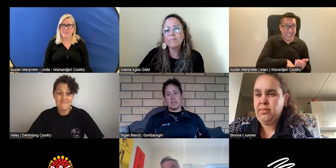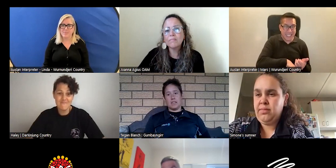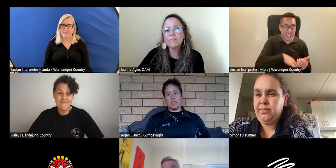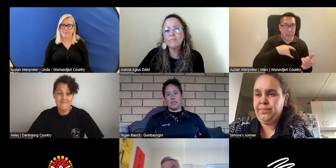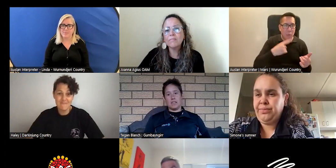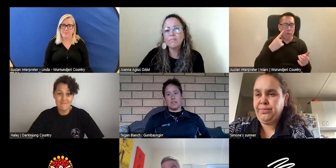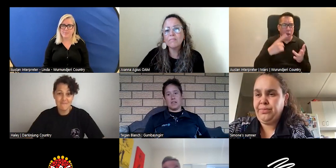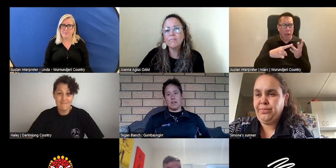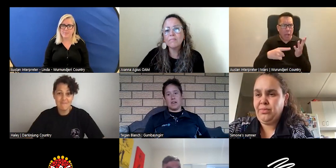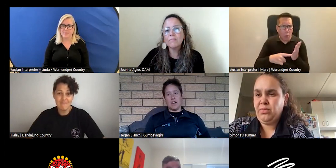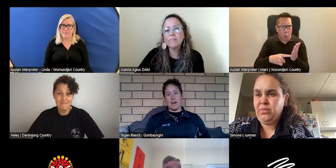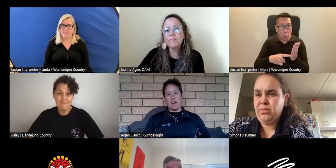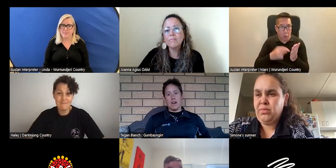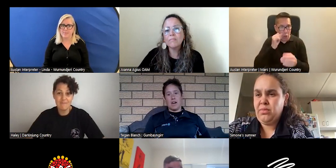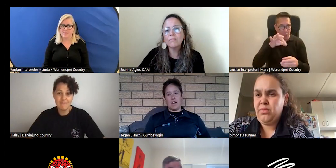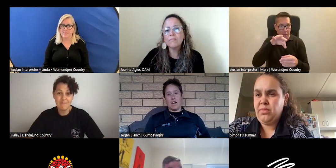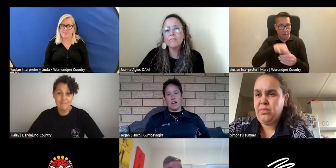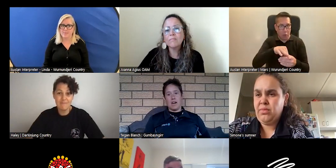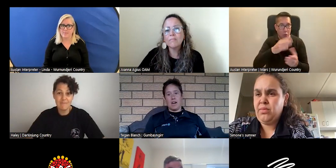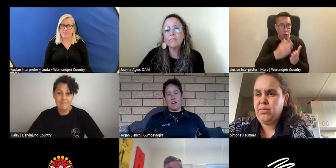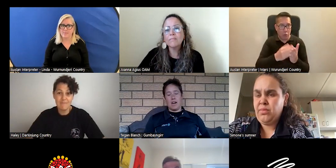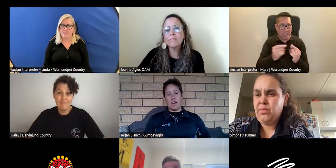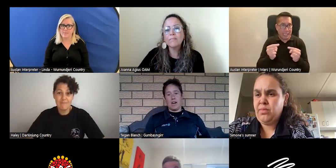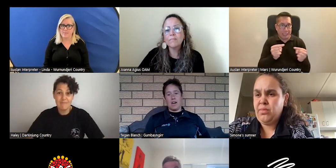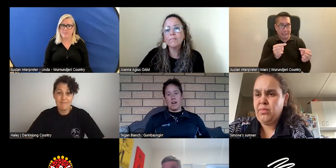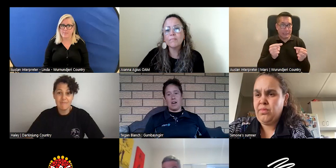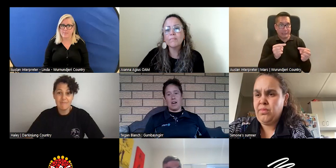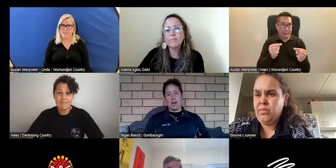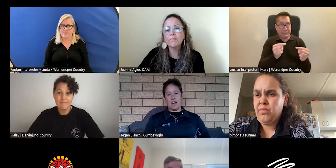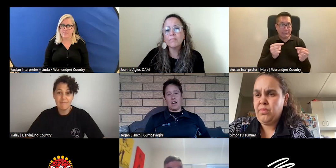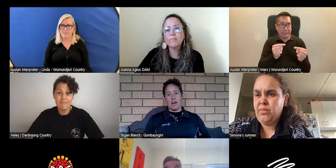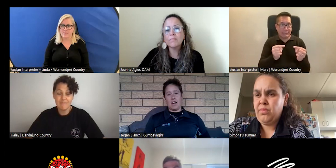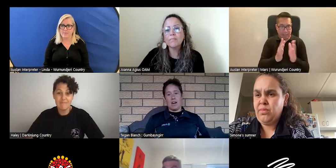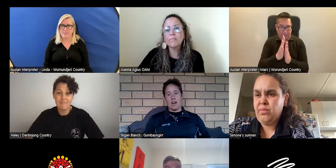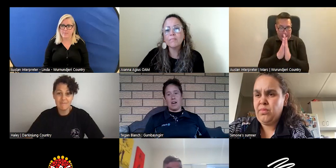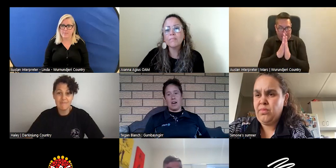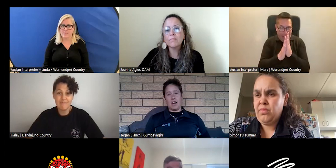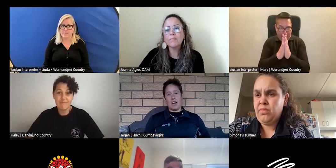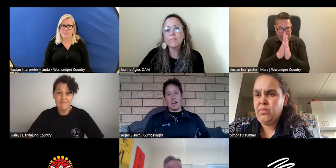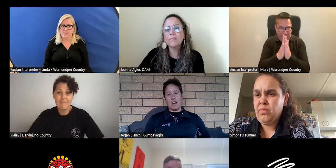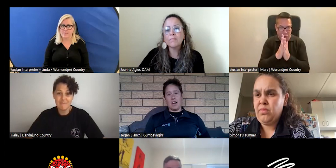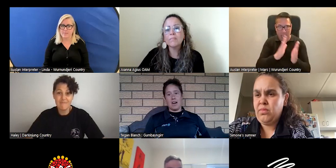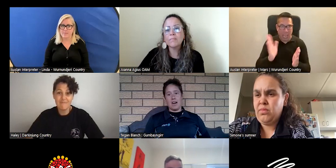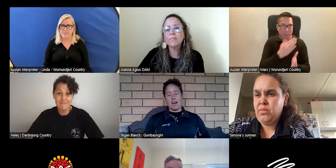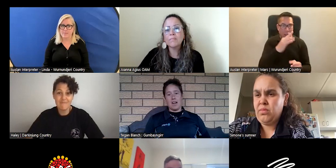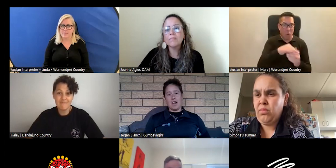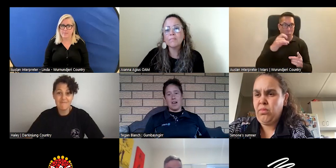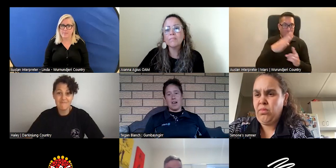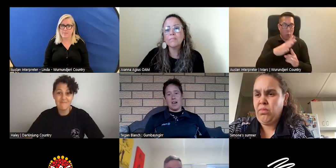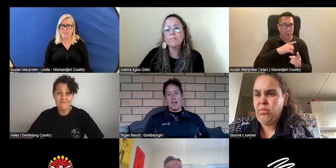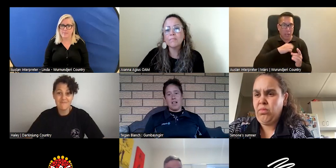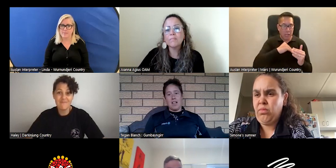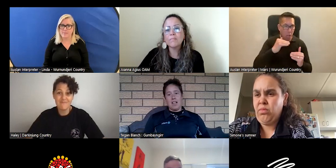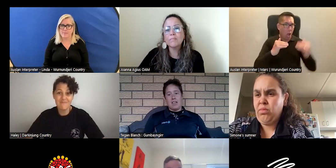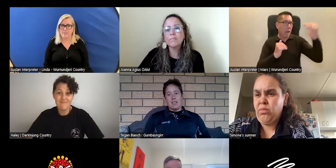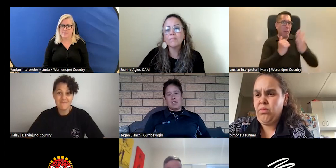that the vote, as you know, it's very tense. It's going to come down to every vote counts because you need a double majority. You need a double